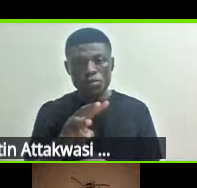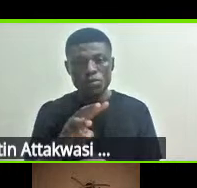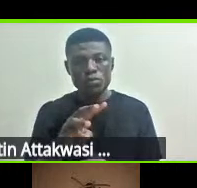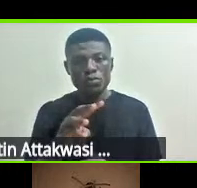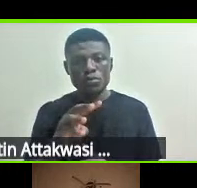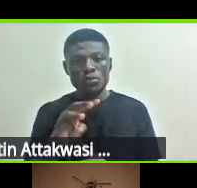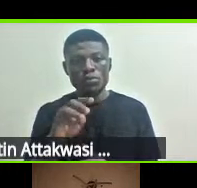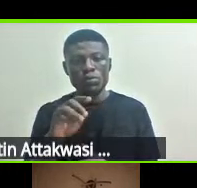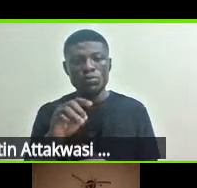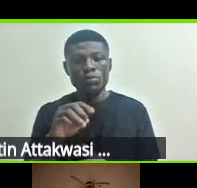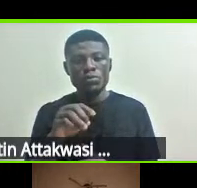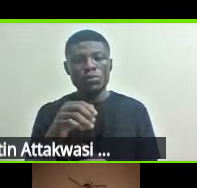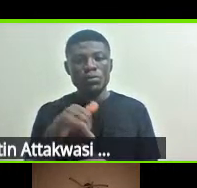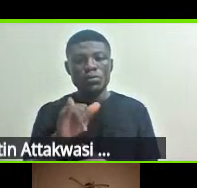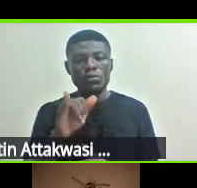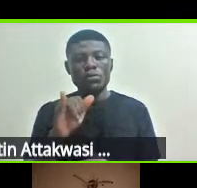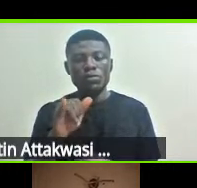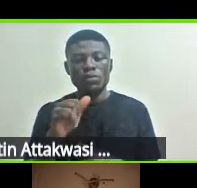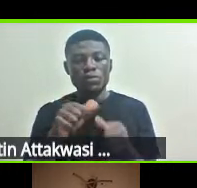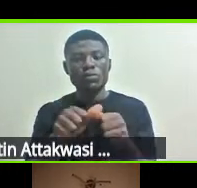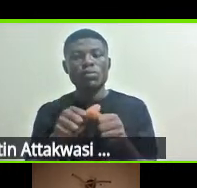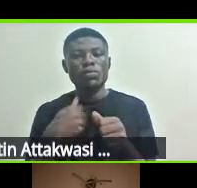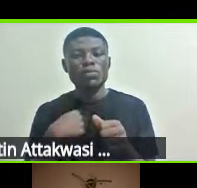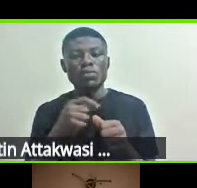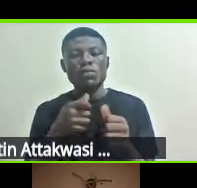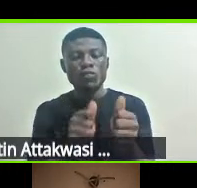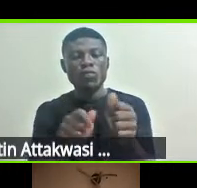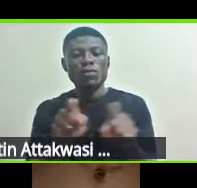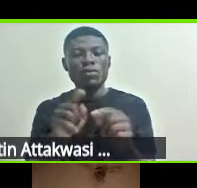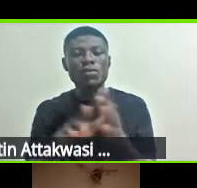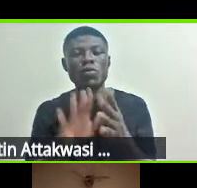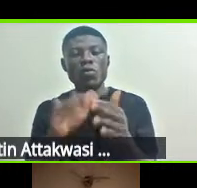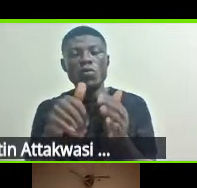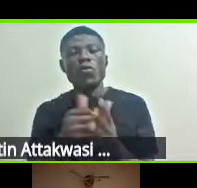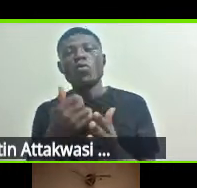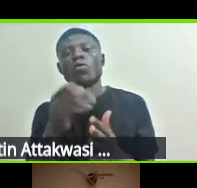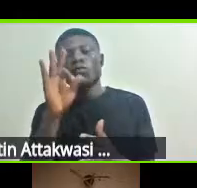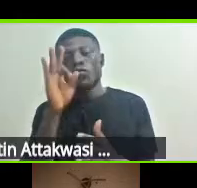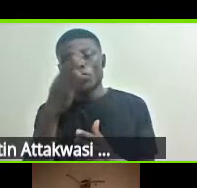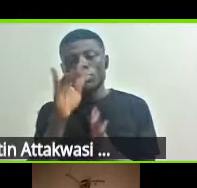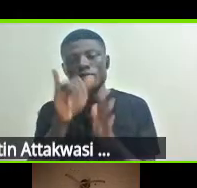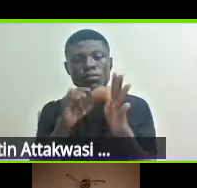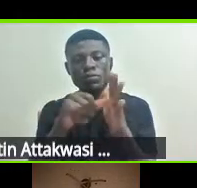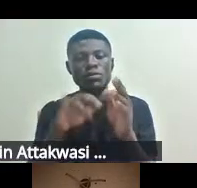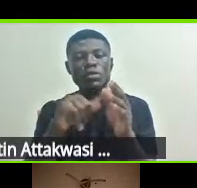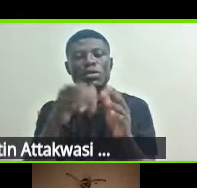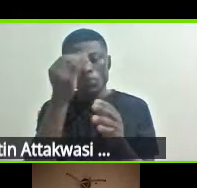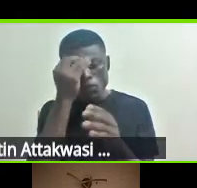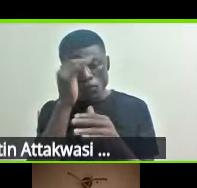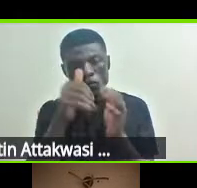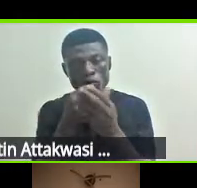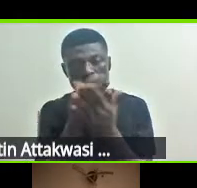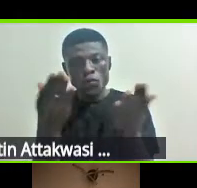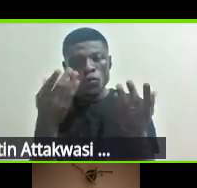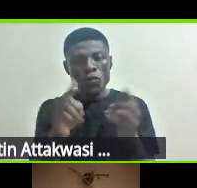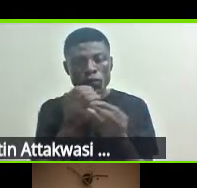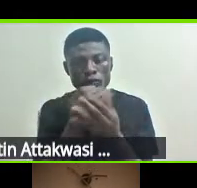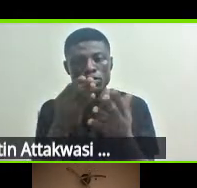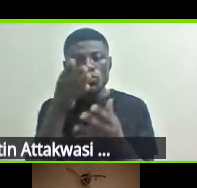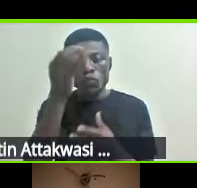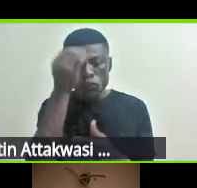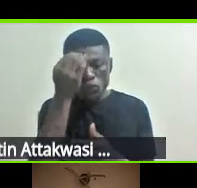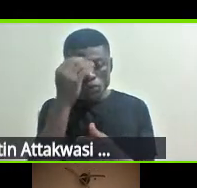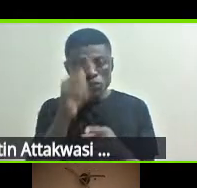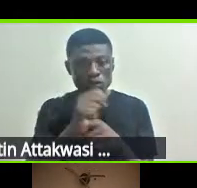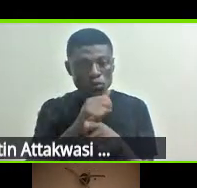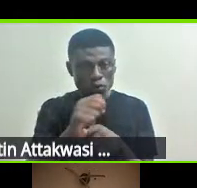still unfolding. So make sure to follow us on our social media platforms so that you are informed when we put something out there, training or